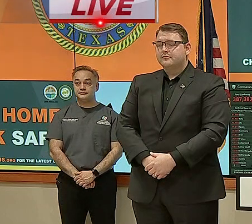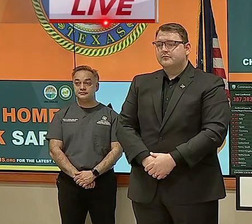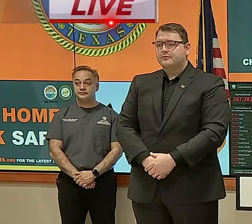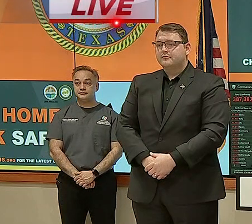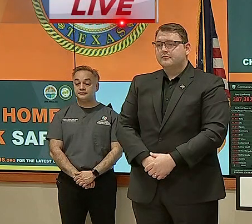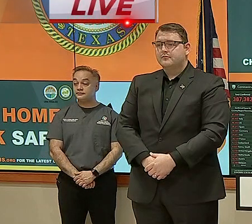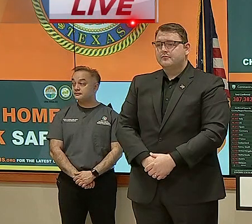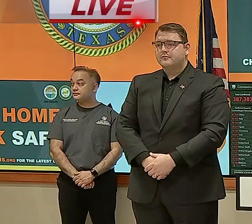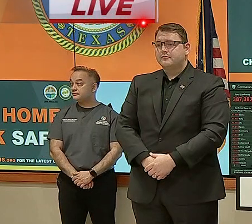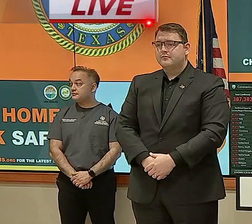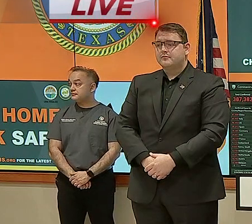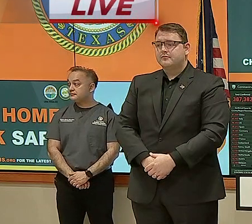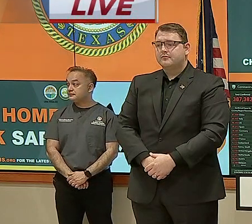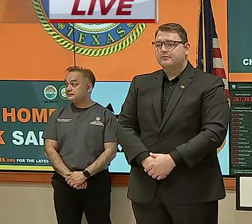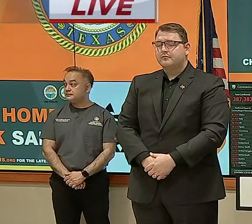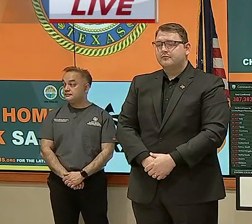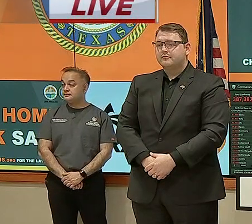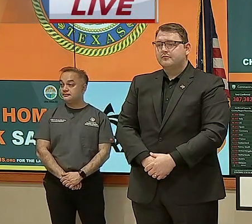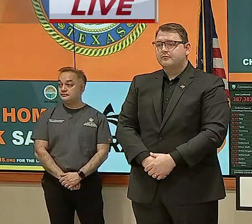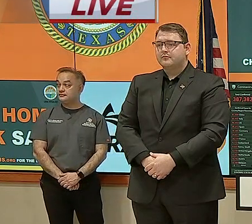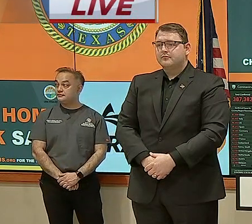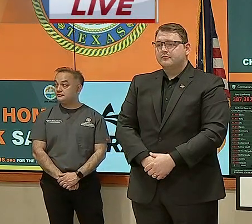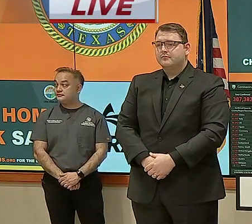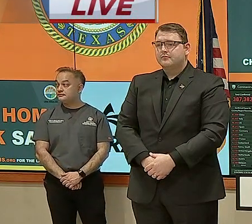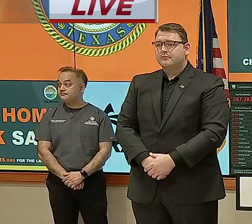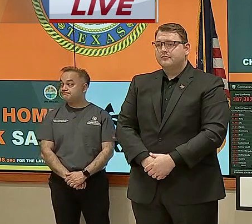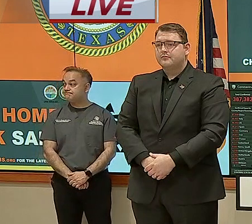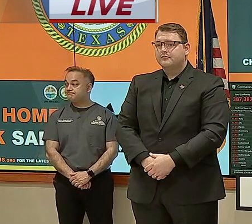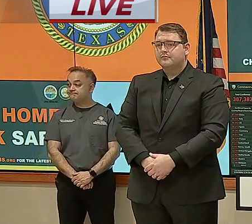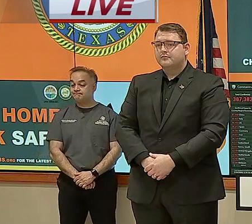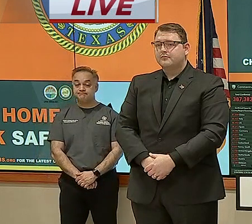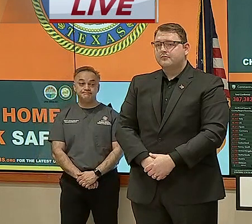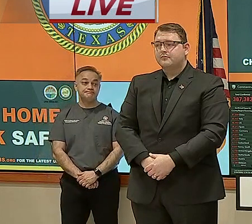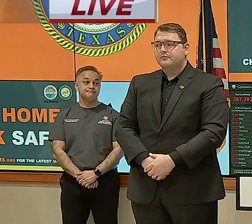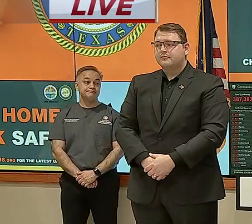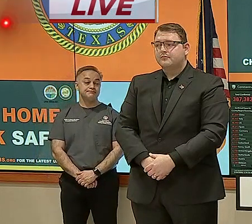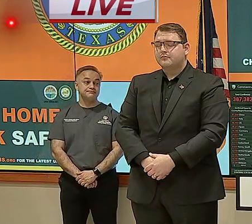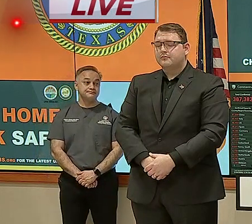try to flatten the curve here for COVID-19. All